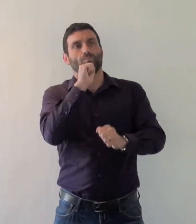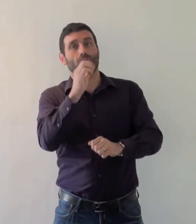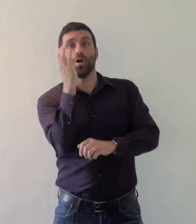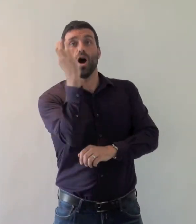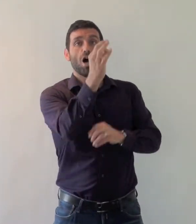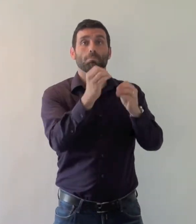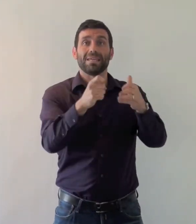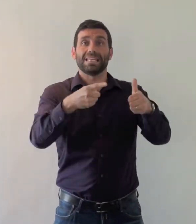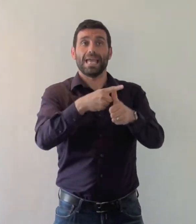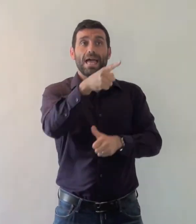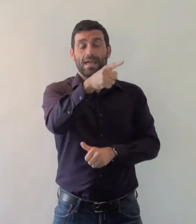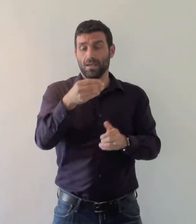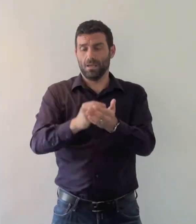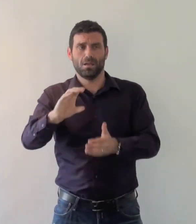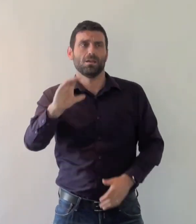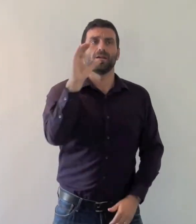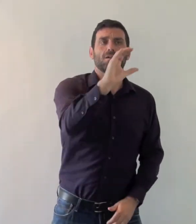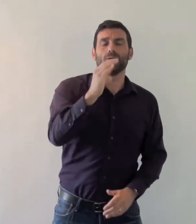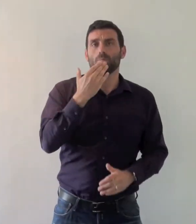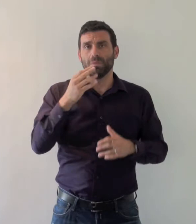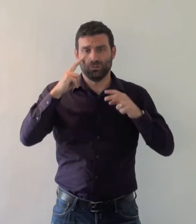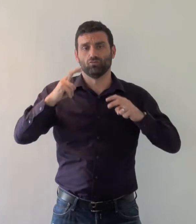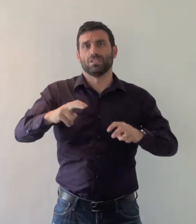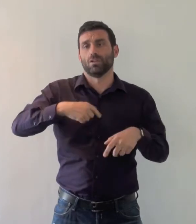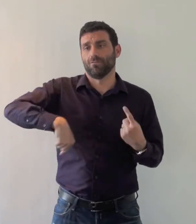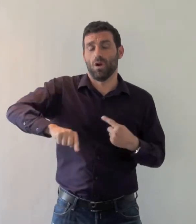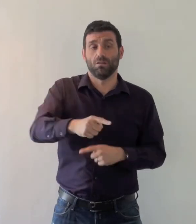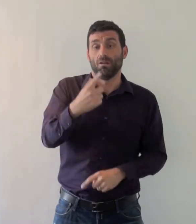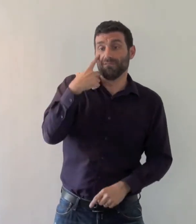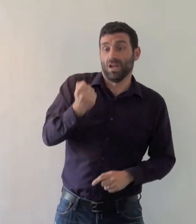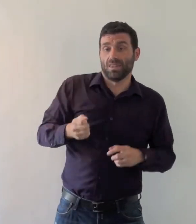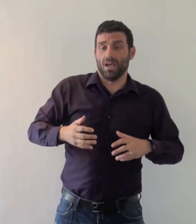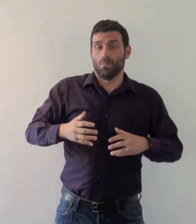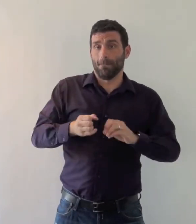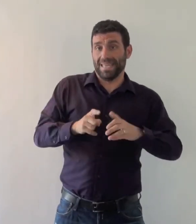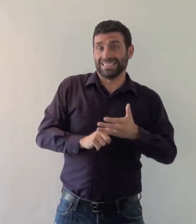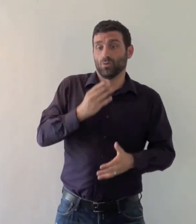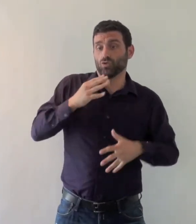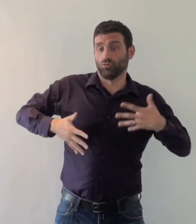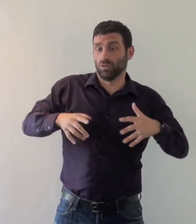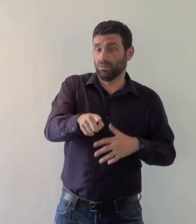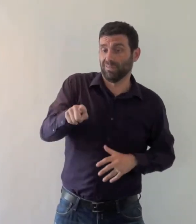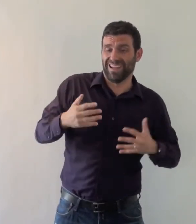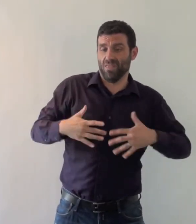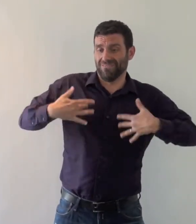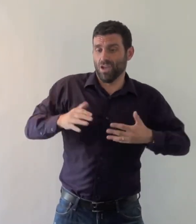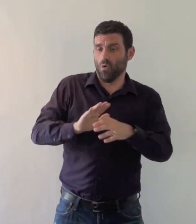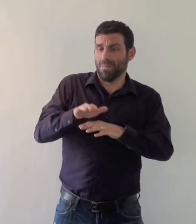So, Deaf Action agreed to commission the BDA to do a piece of research to find out what deaf BSL users felt about